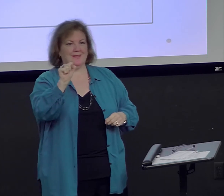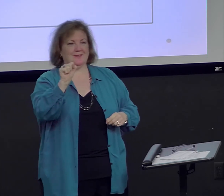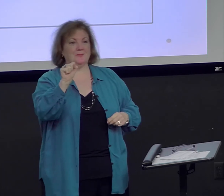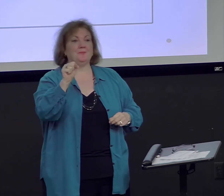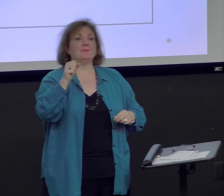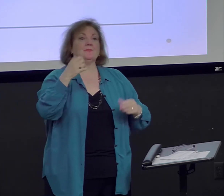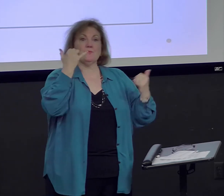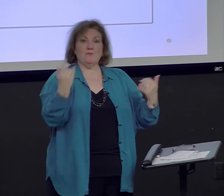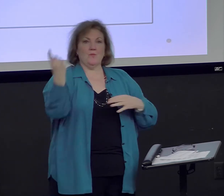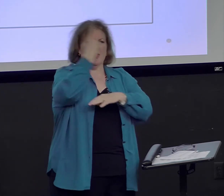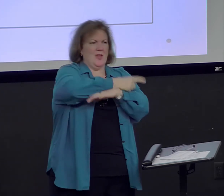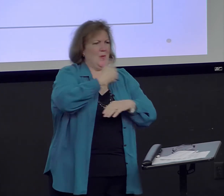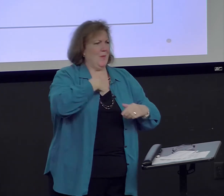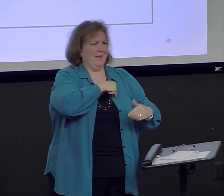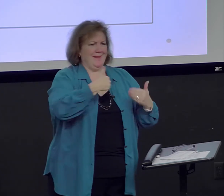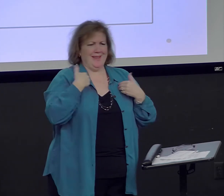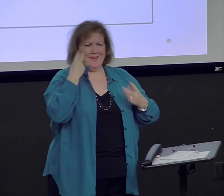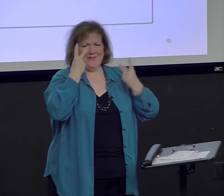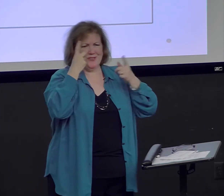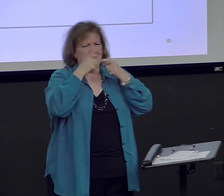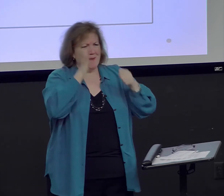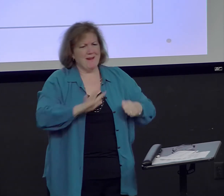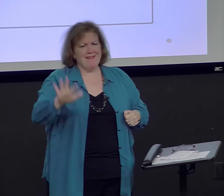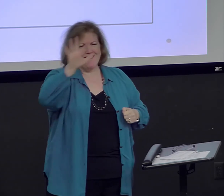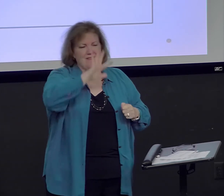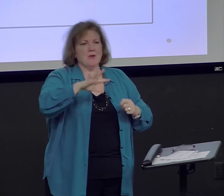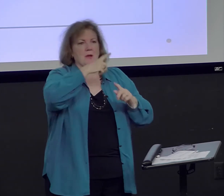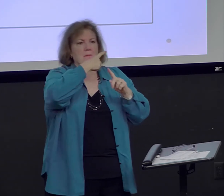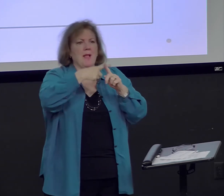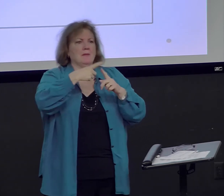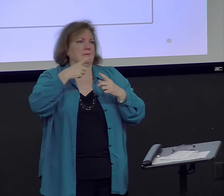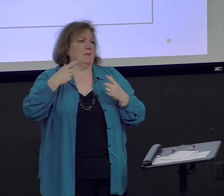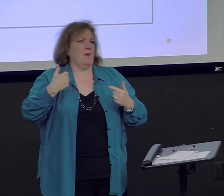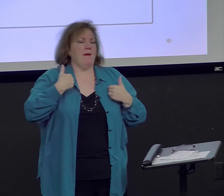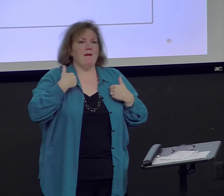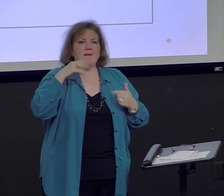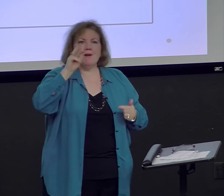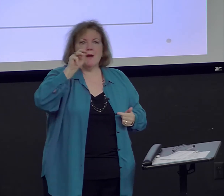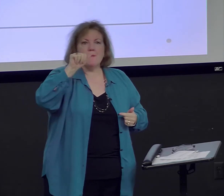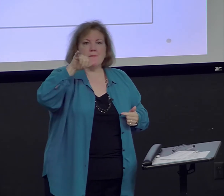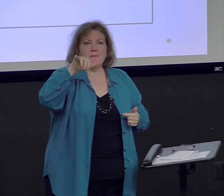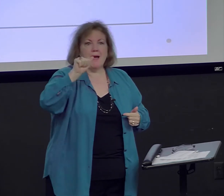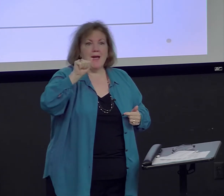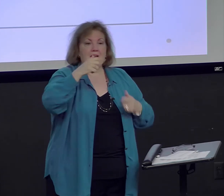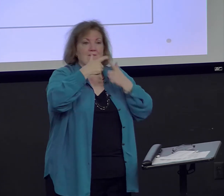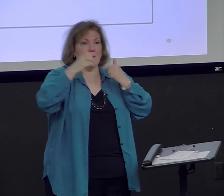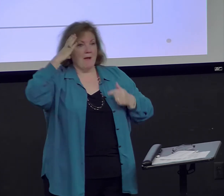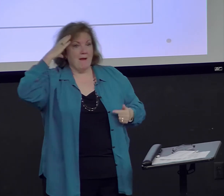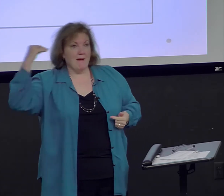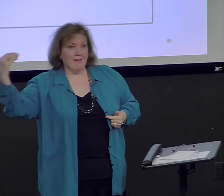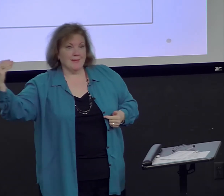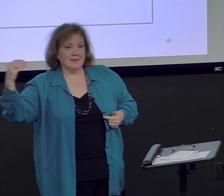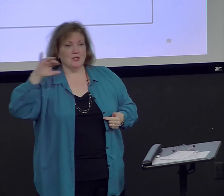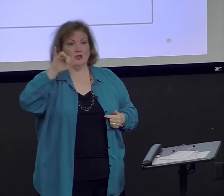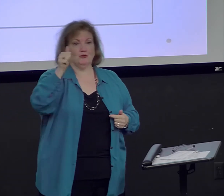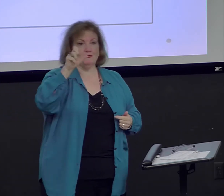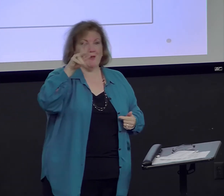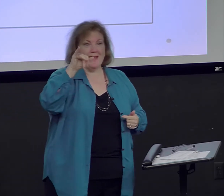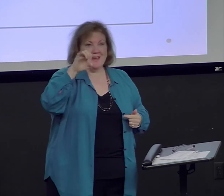only have a national but an international audience. We have